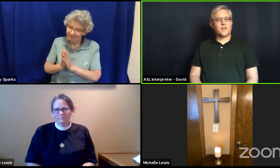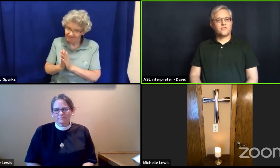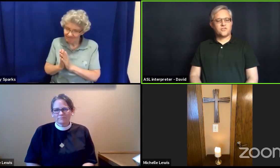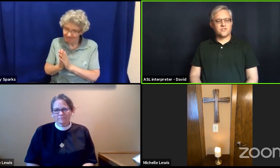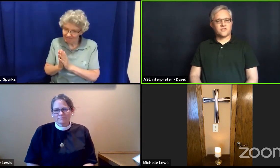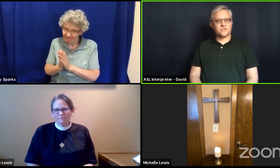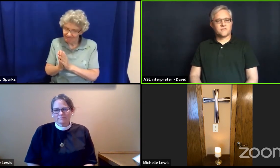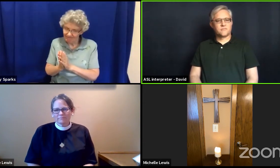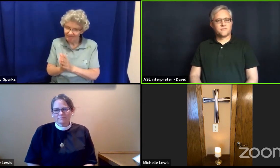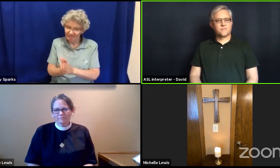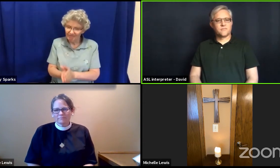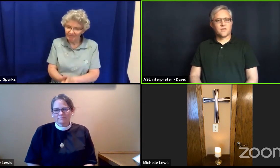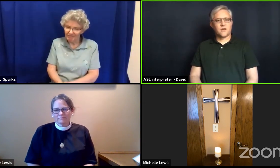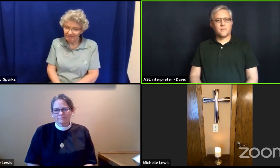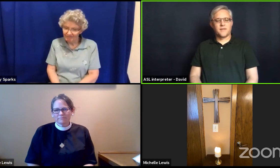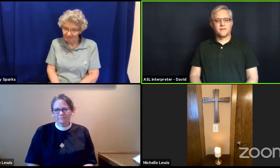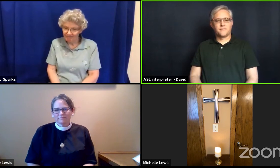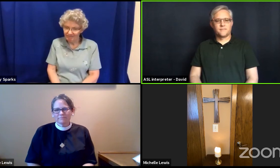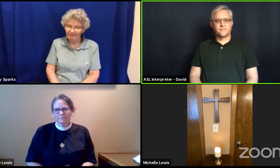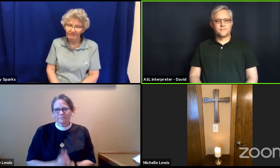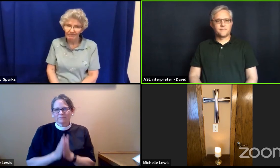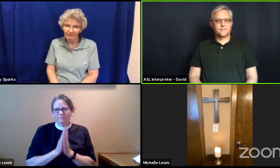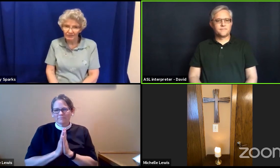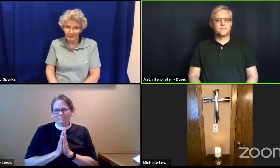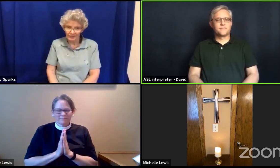in Christ Jesus. Amen.